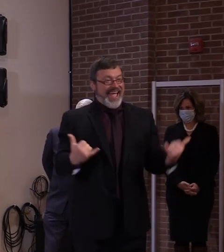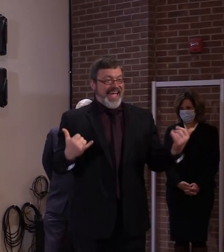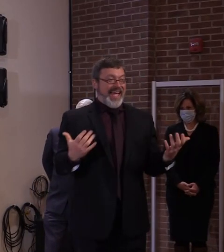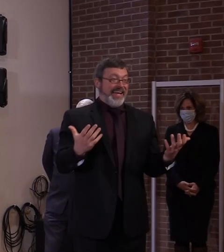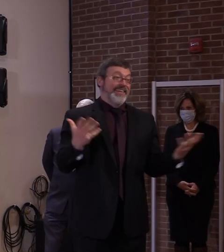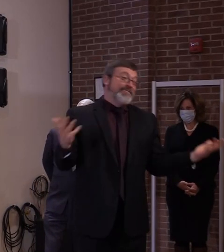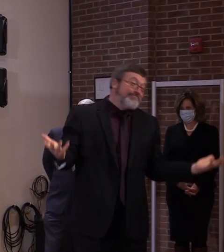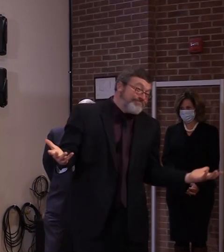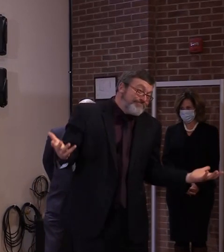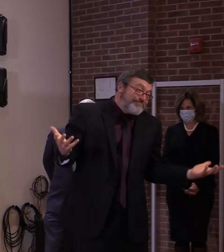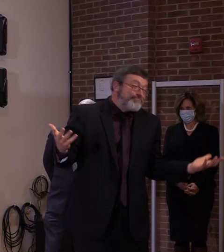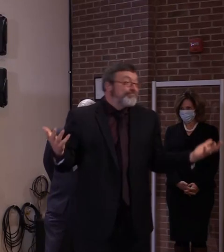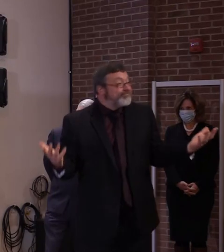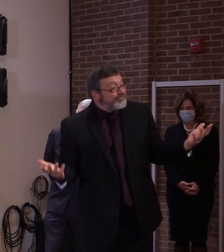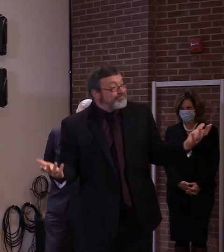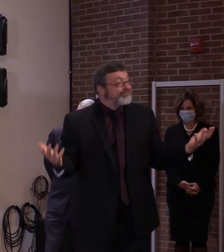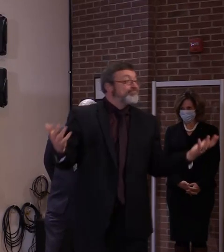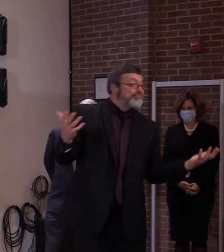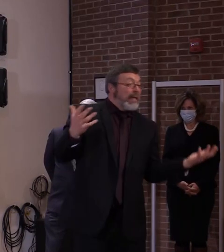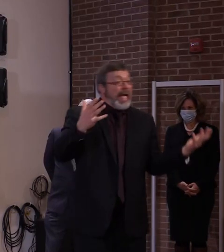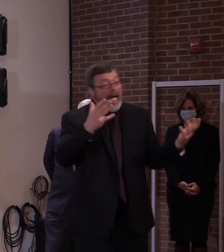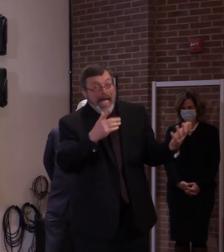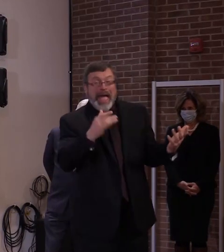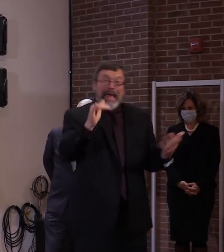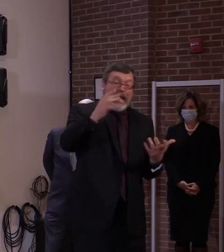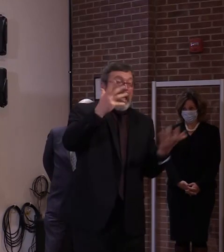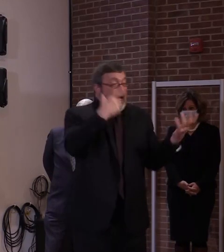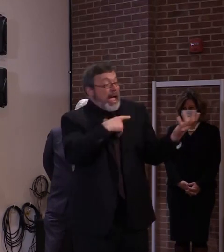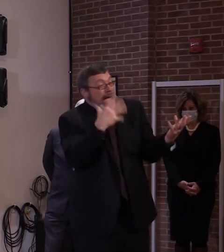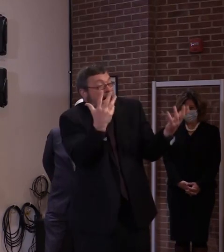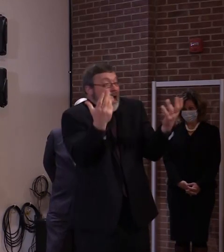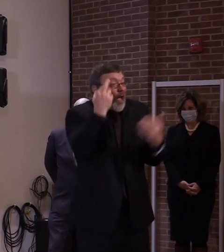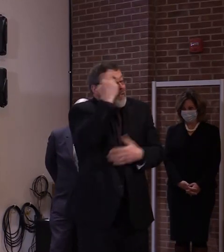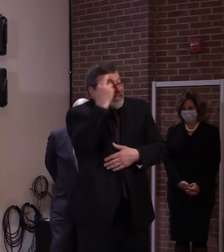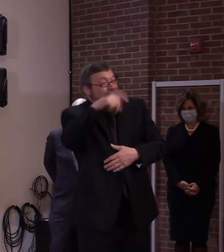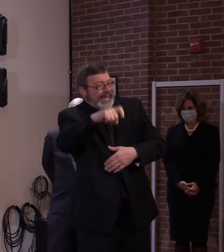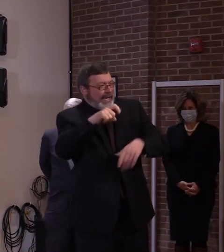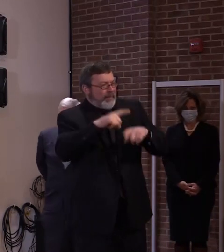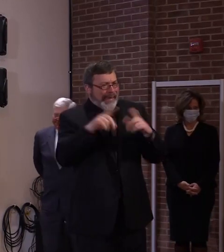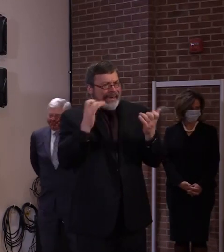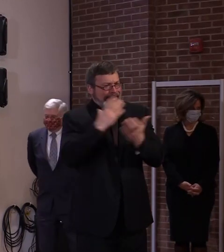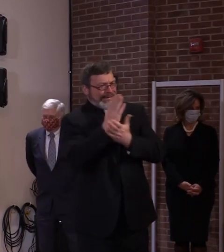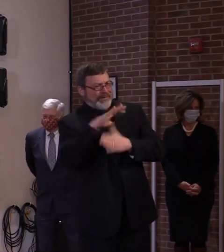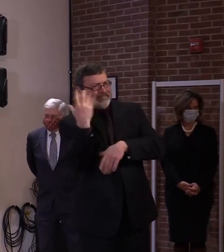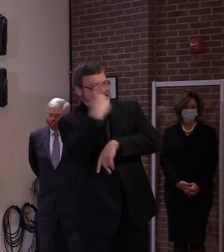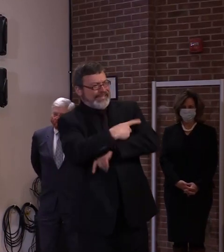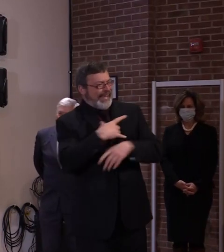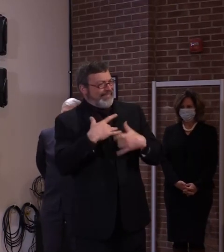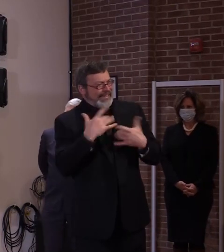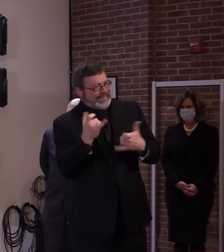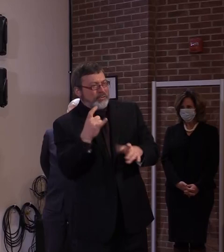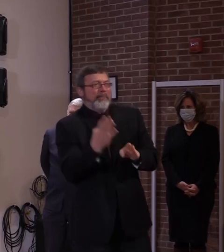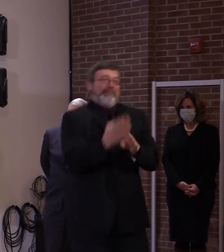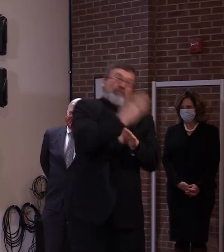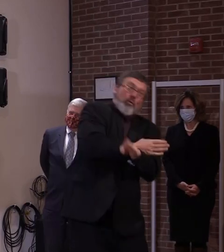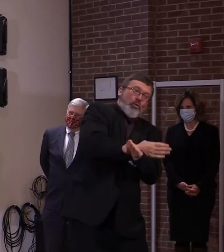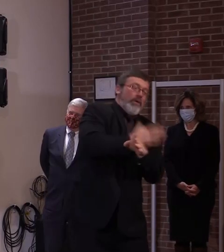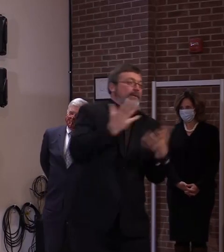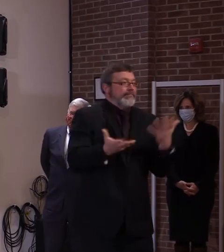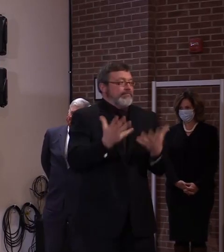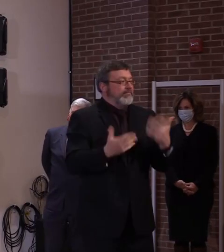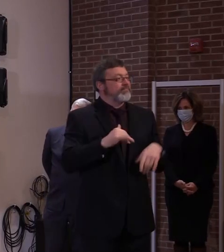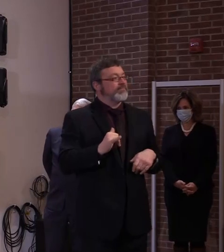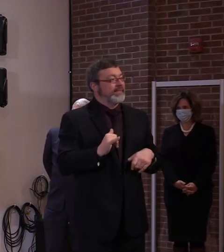they are going to be needed, but I have a feeling that there are a number of them available. I was wondering if Santa